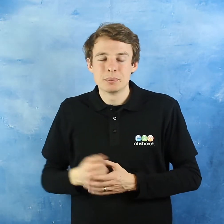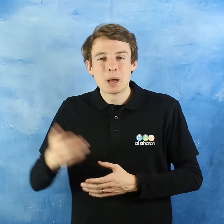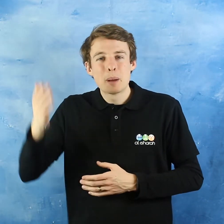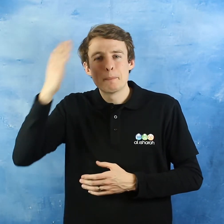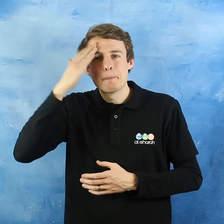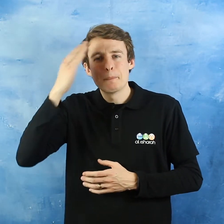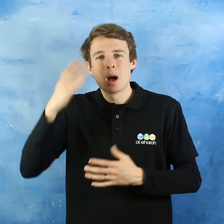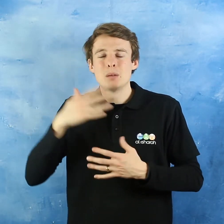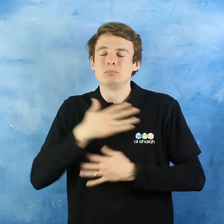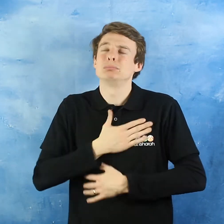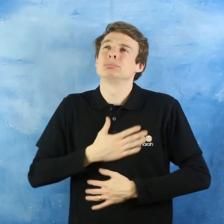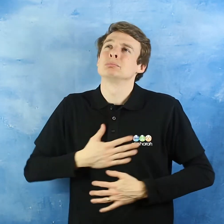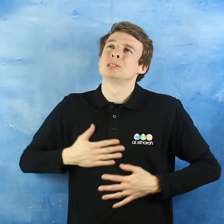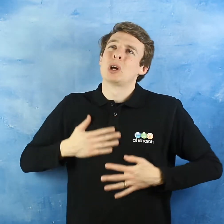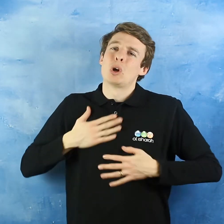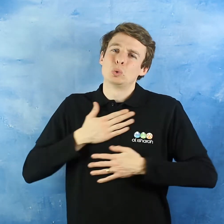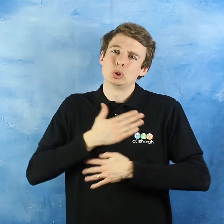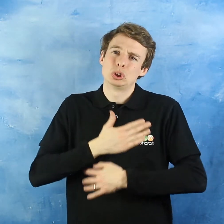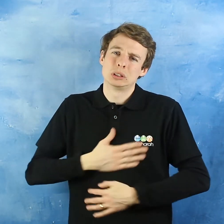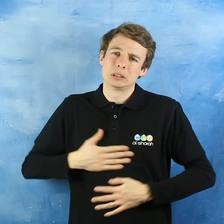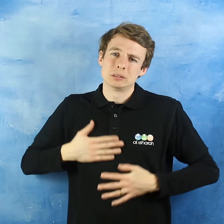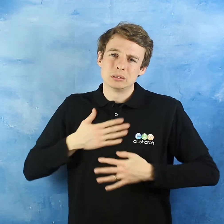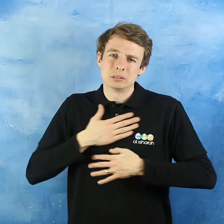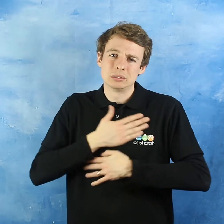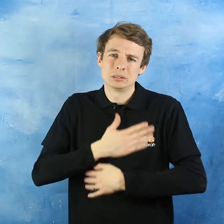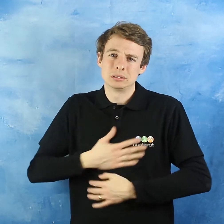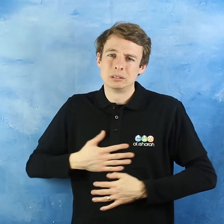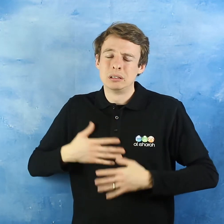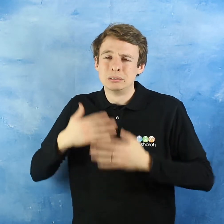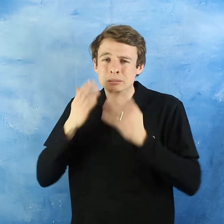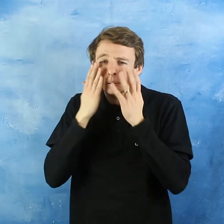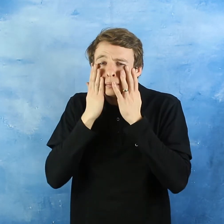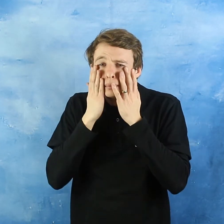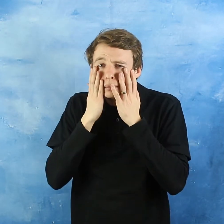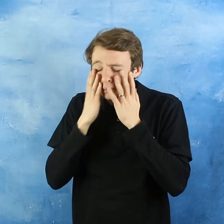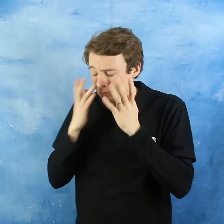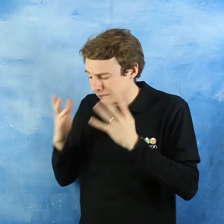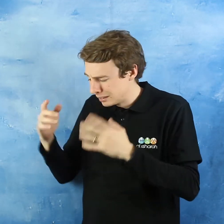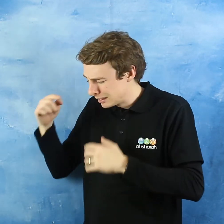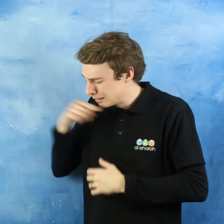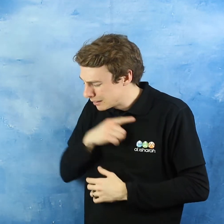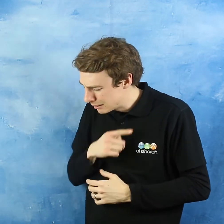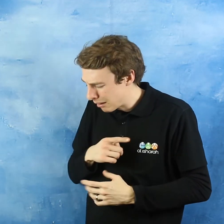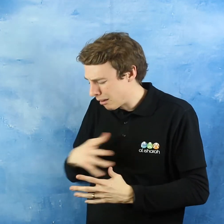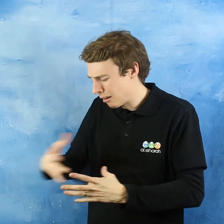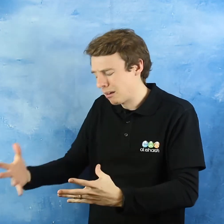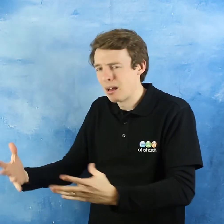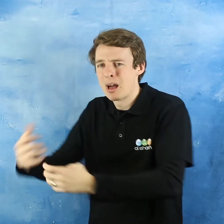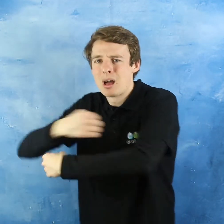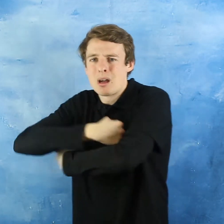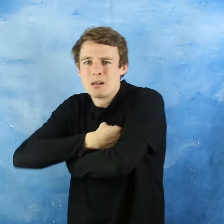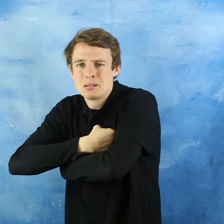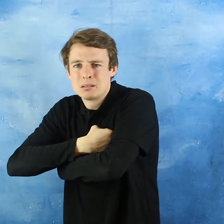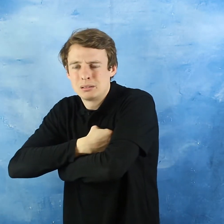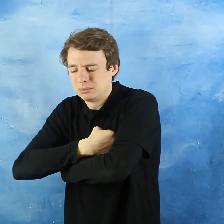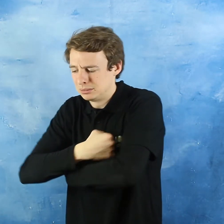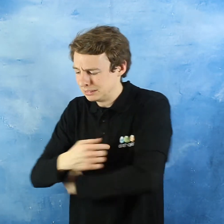kiss him. My son, didn't I tell you, don't go anywhere, listen to me, obey me. Who is going to help you if you don't listen